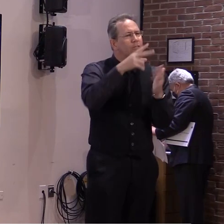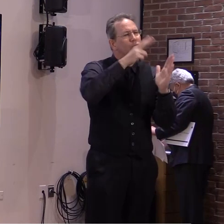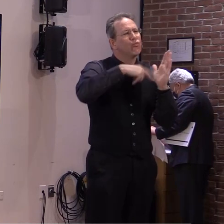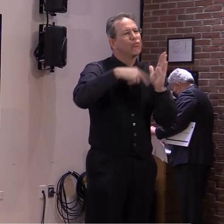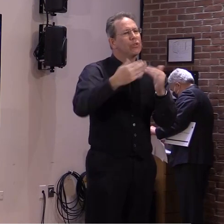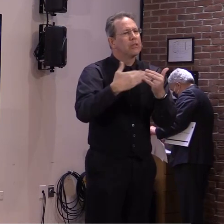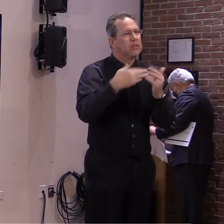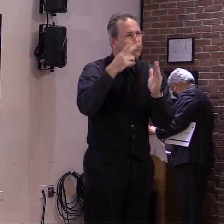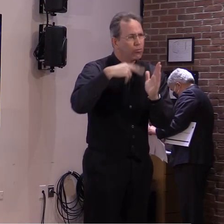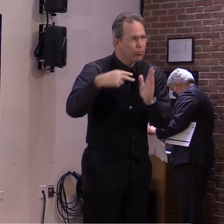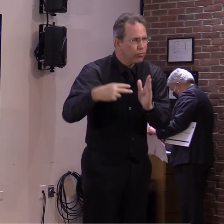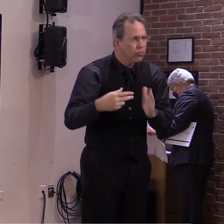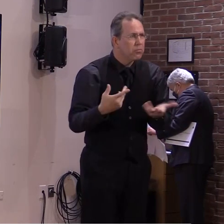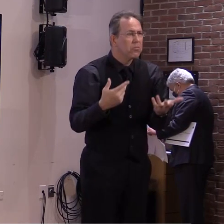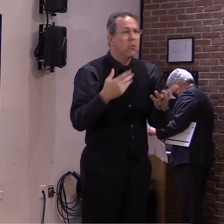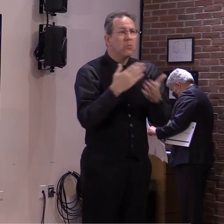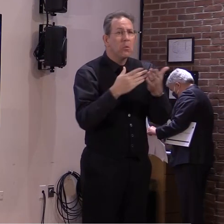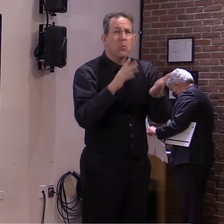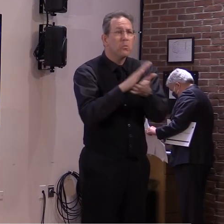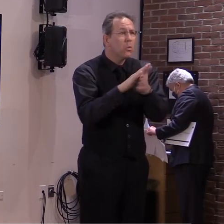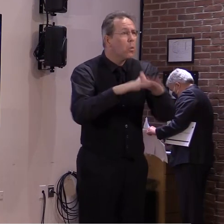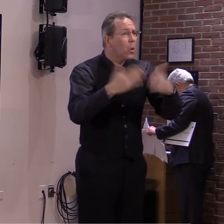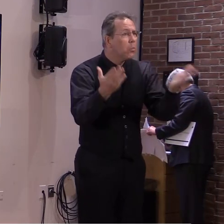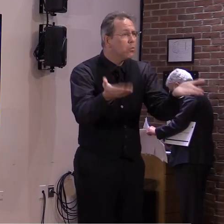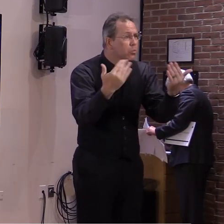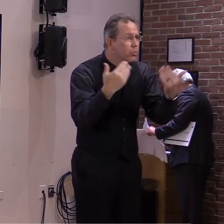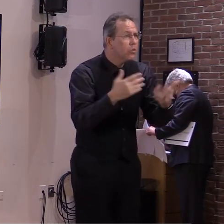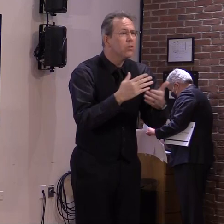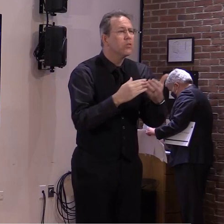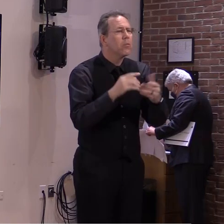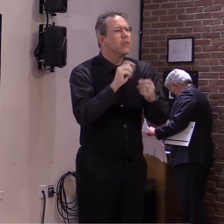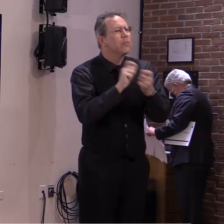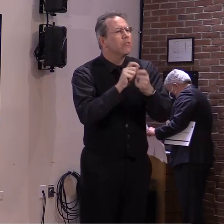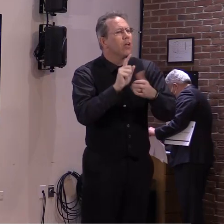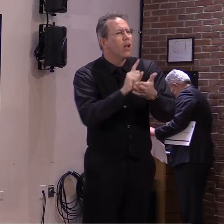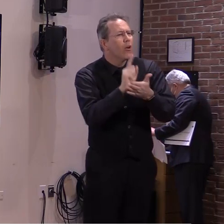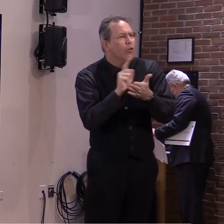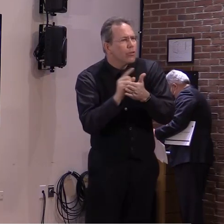this summer, but there will be some requirements around safety and mitigation strategies.